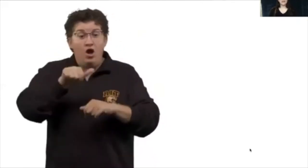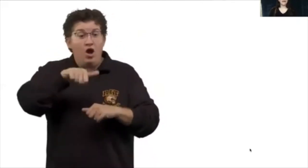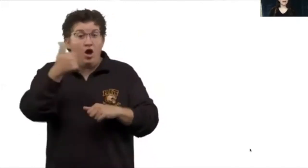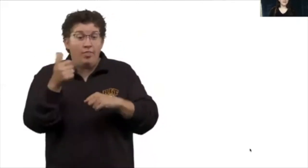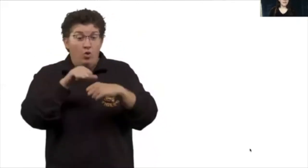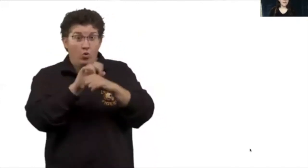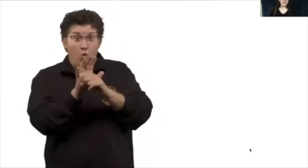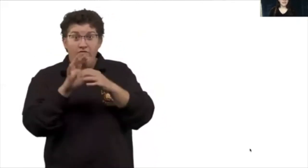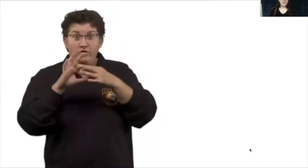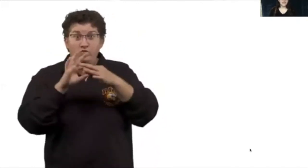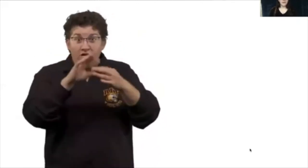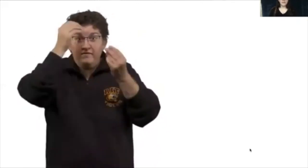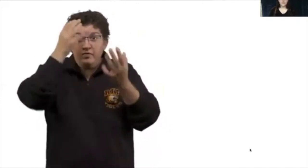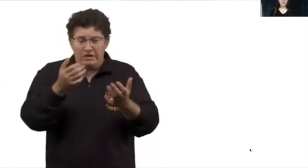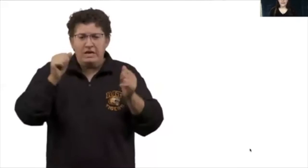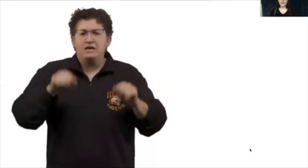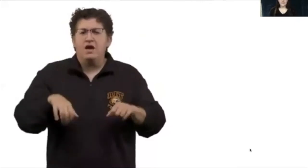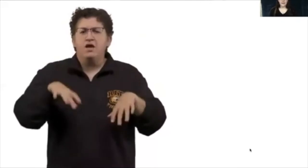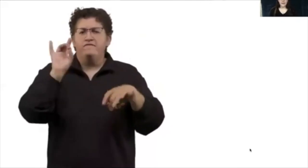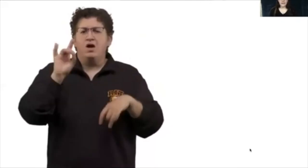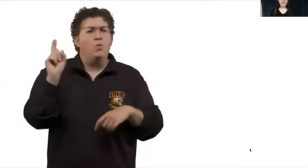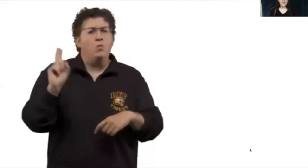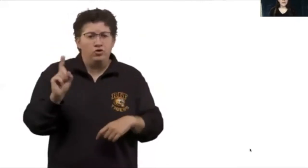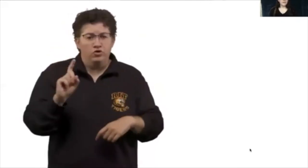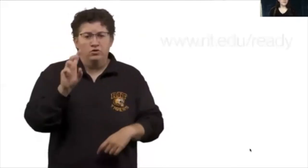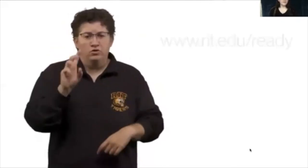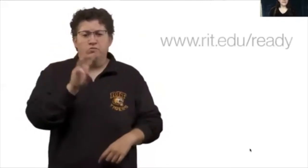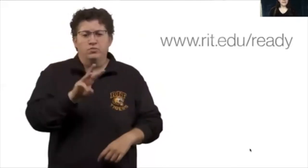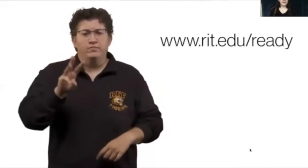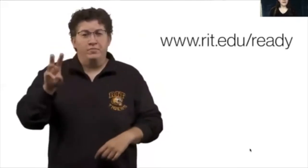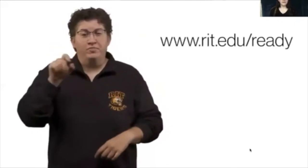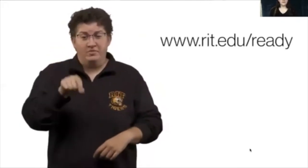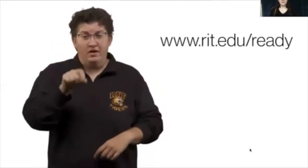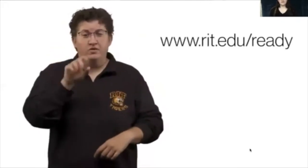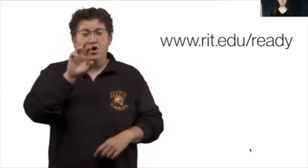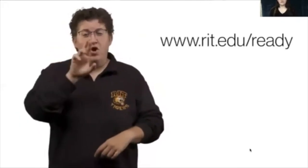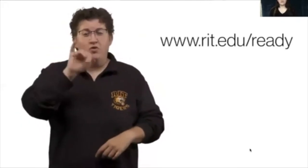practices. Any questions and answers to other COVID-related information, you can find this on